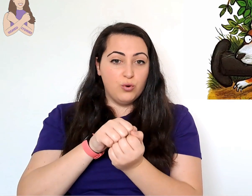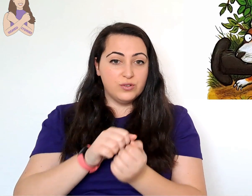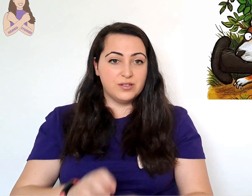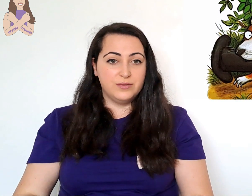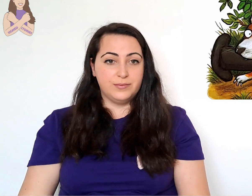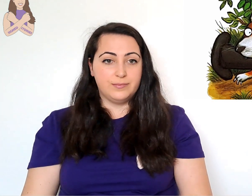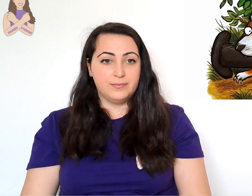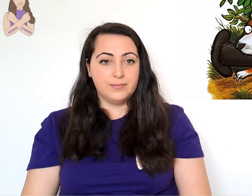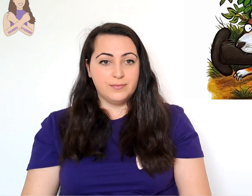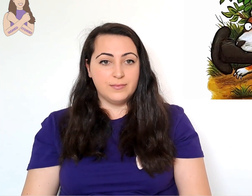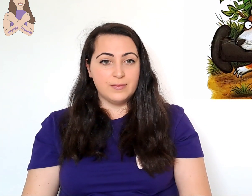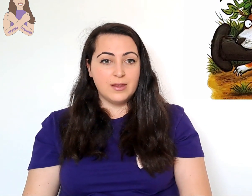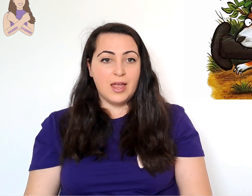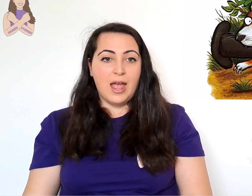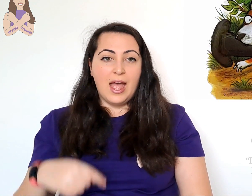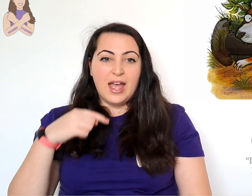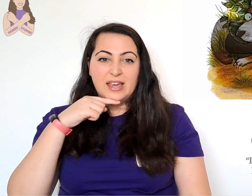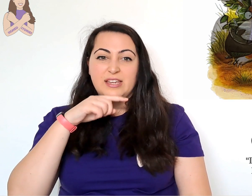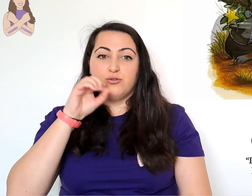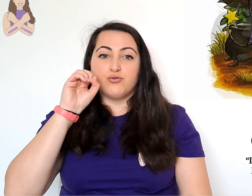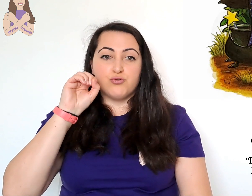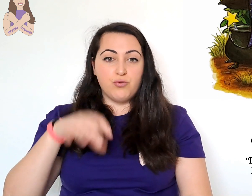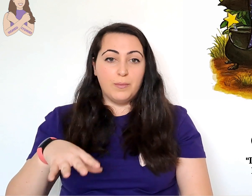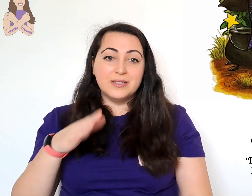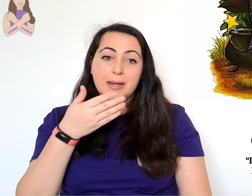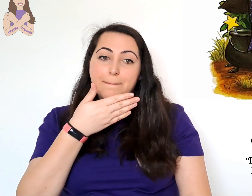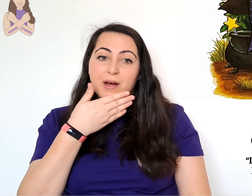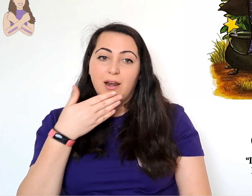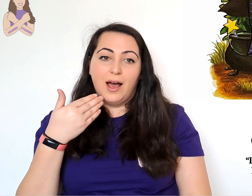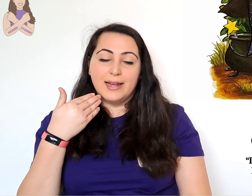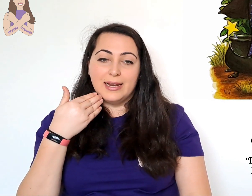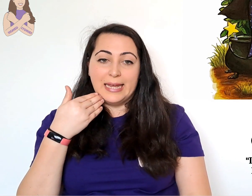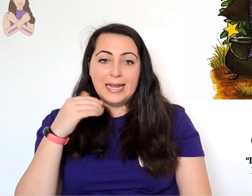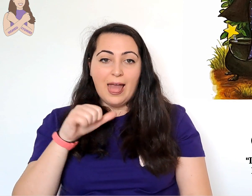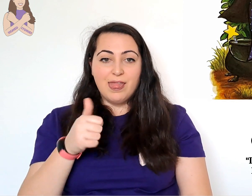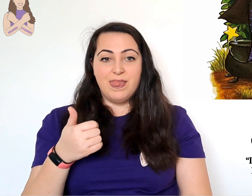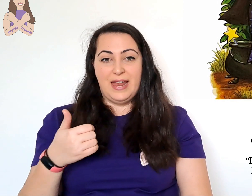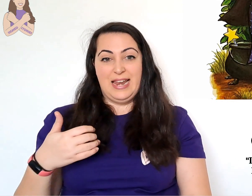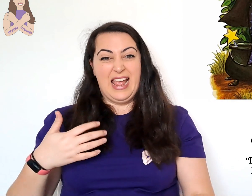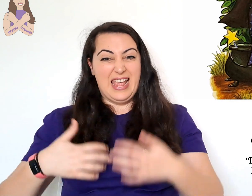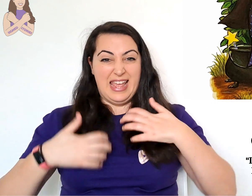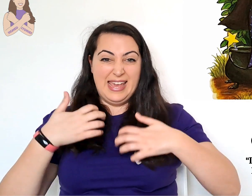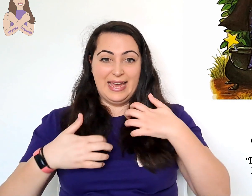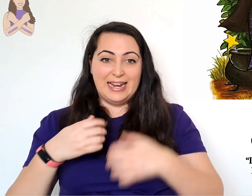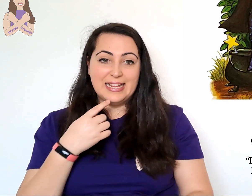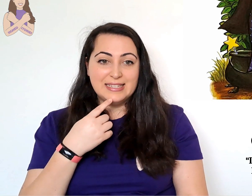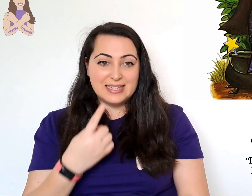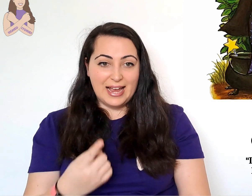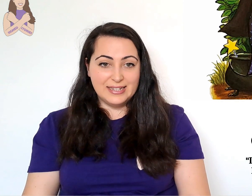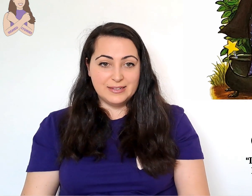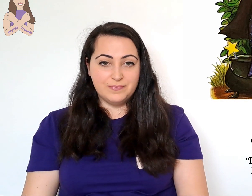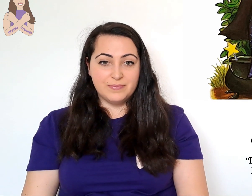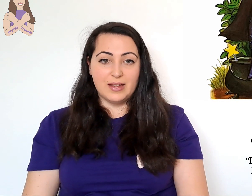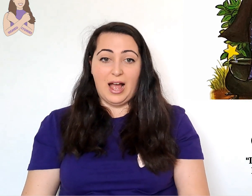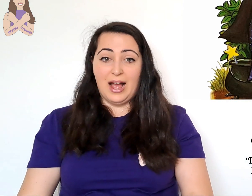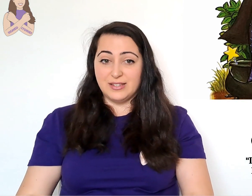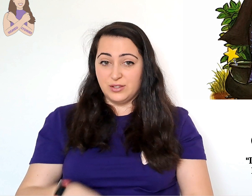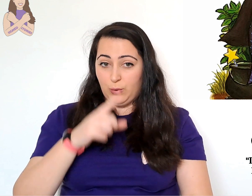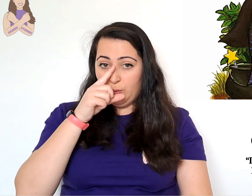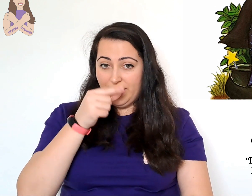jaws. He dropped it politely, then eagerly said, as the